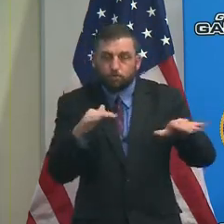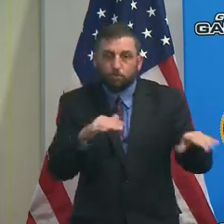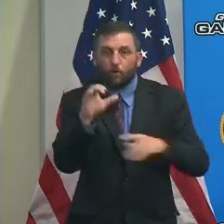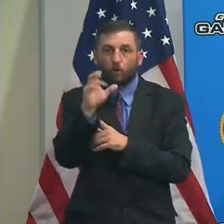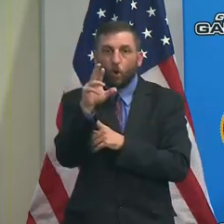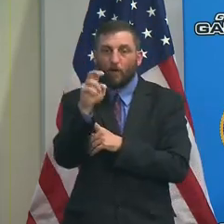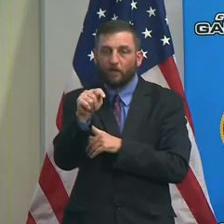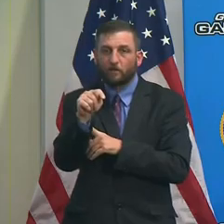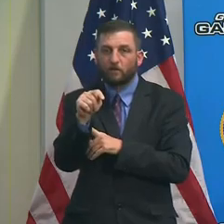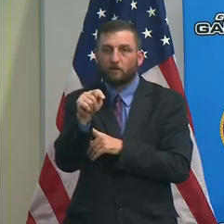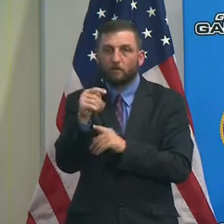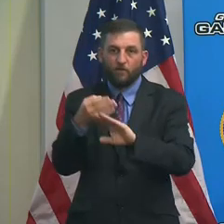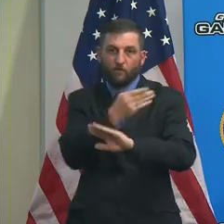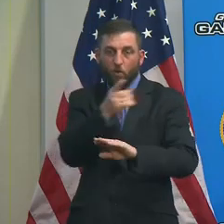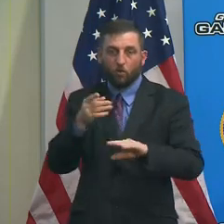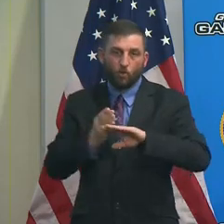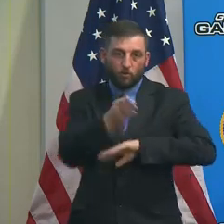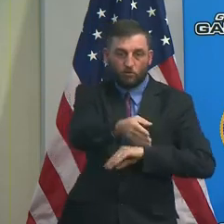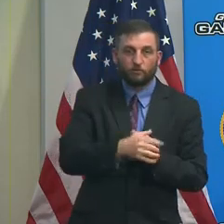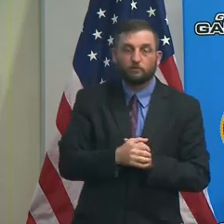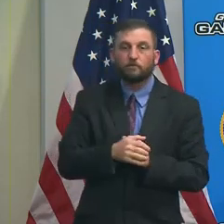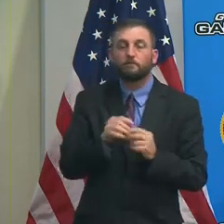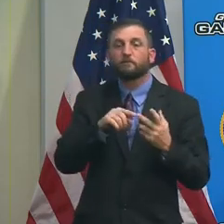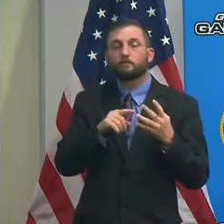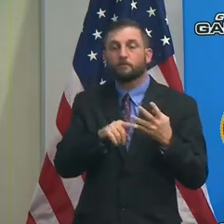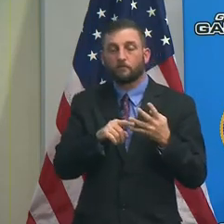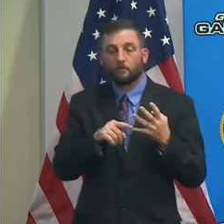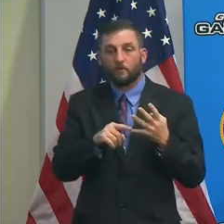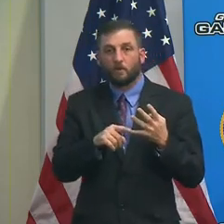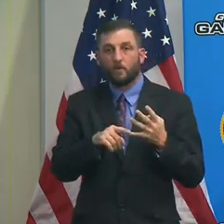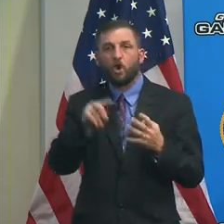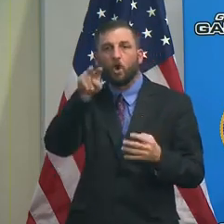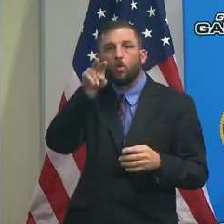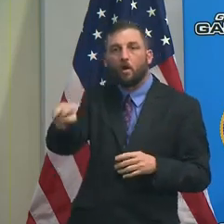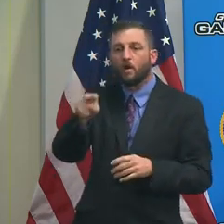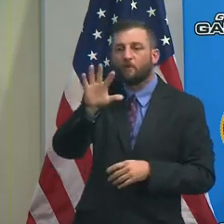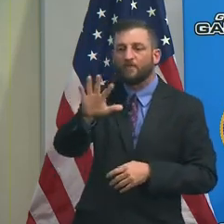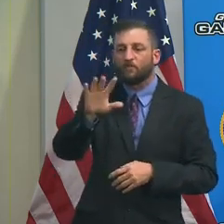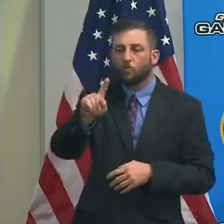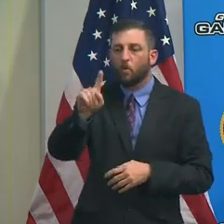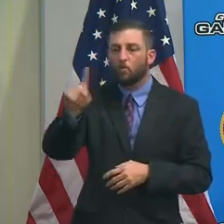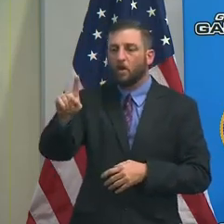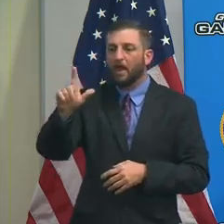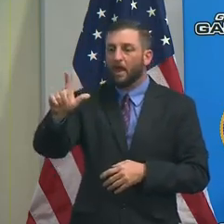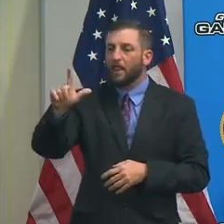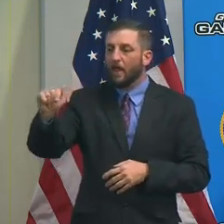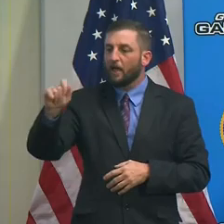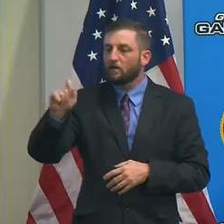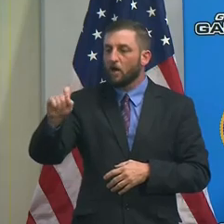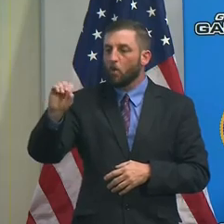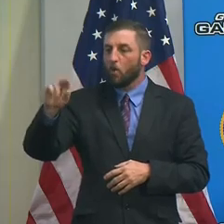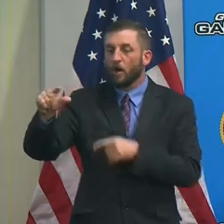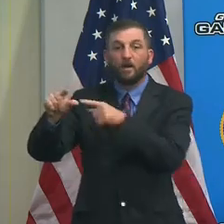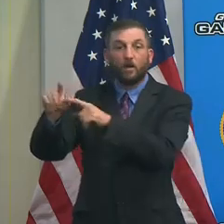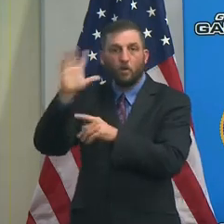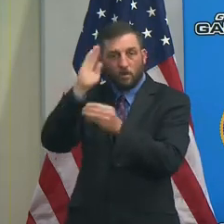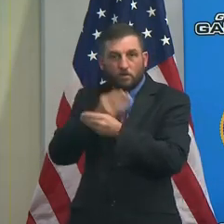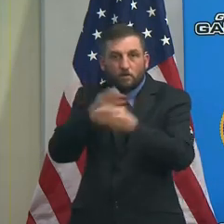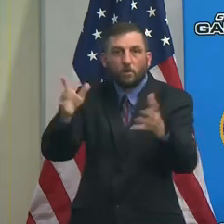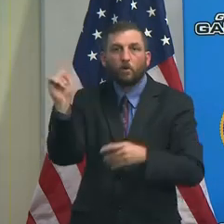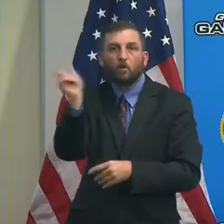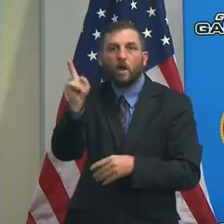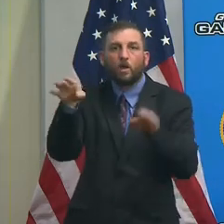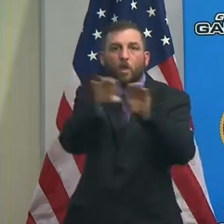safe for you to cross. Continue to monitor 511LA.org for road closures. That will be updated.